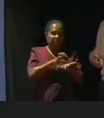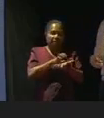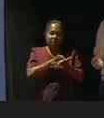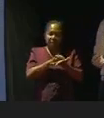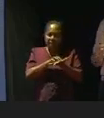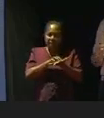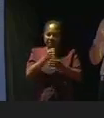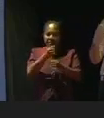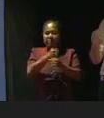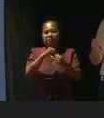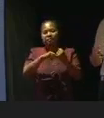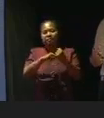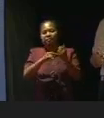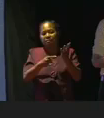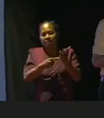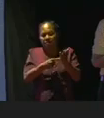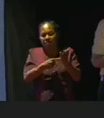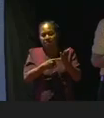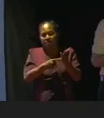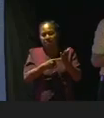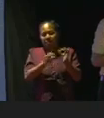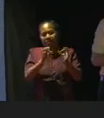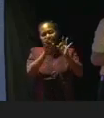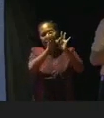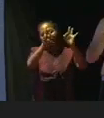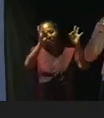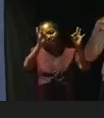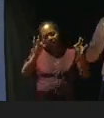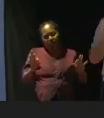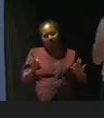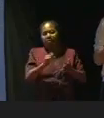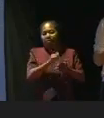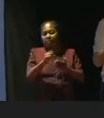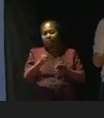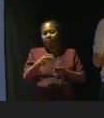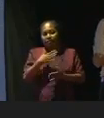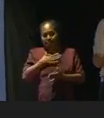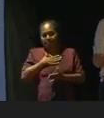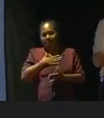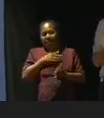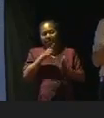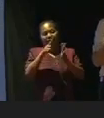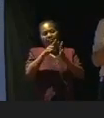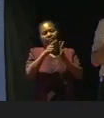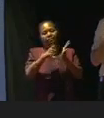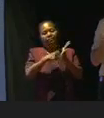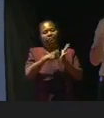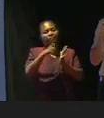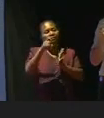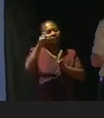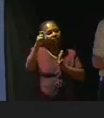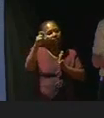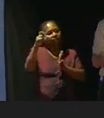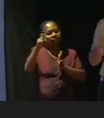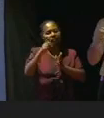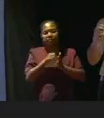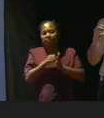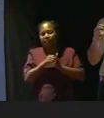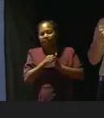calculations of GST, submitting your forms and things like that. My IRC is to